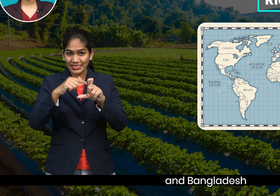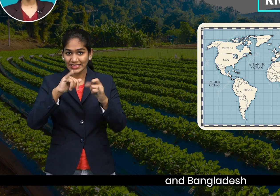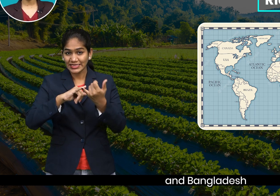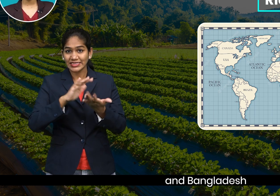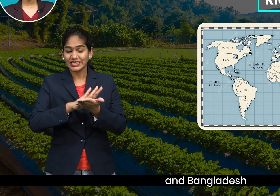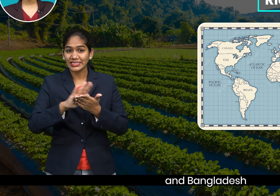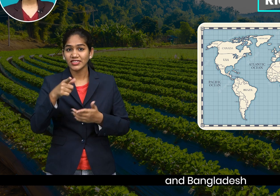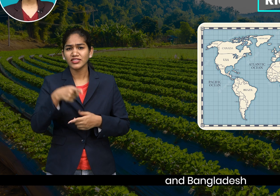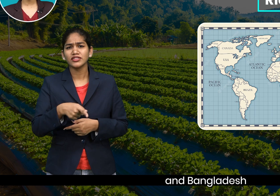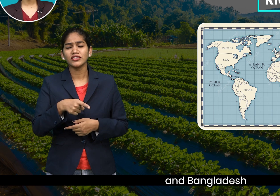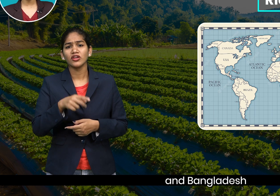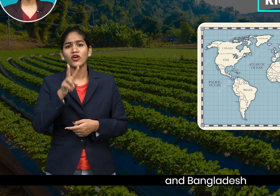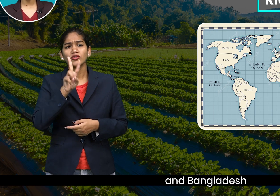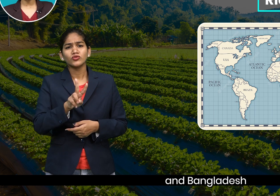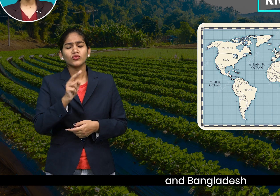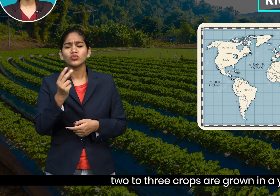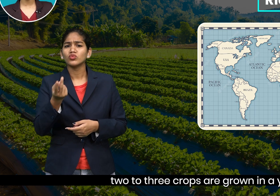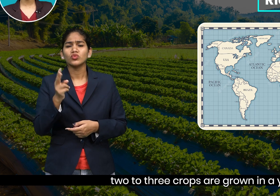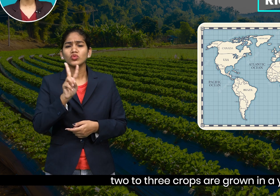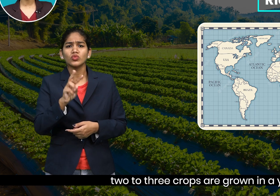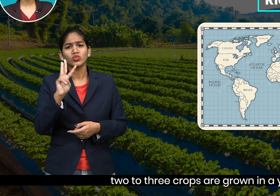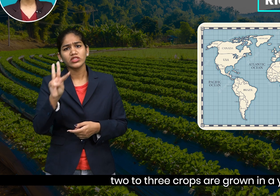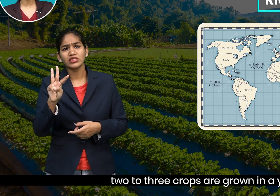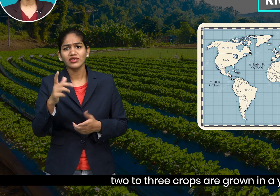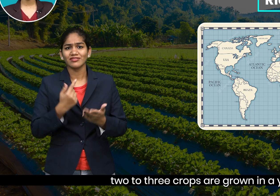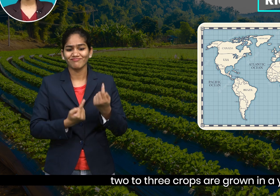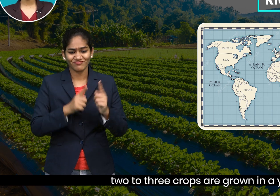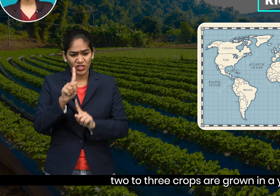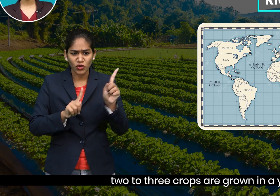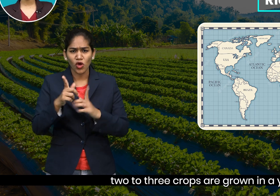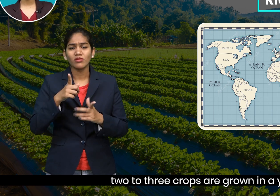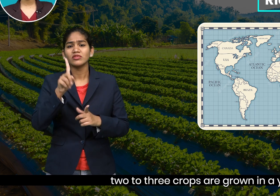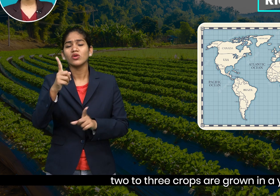2 to 3 crops are grown in a year.